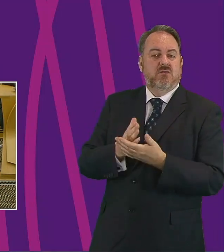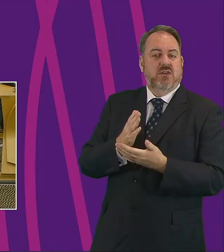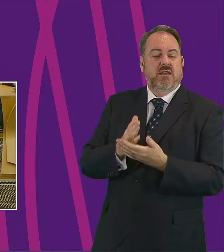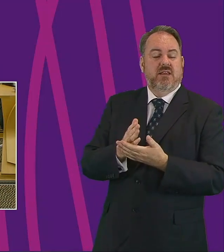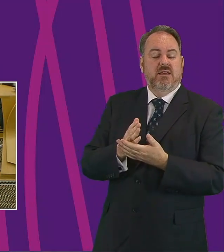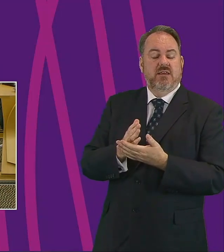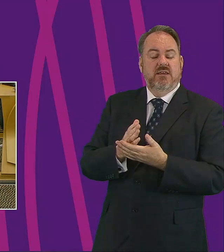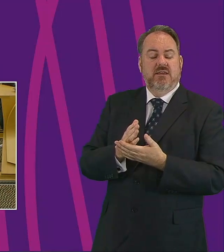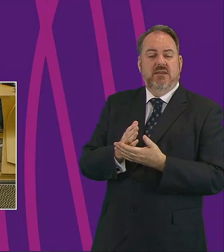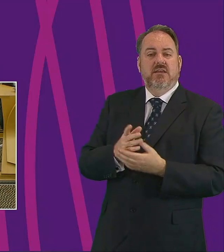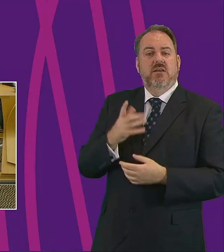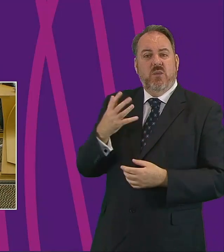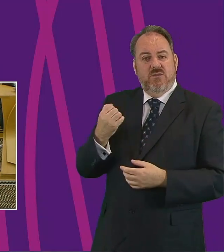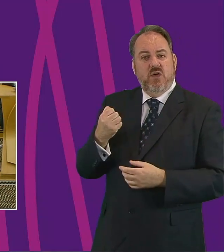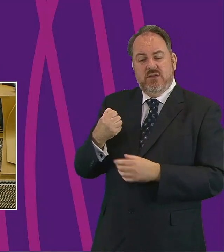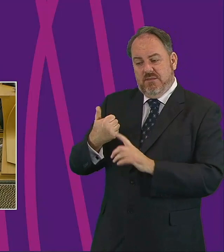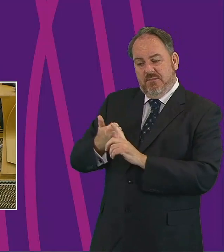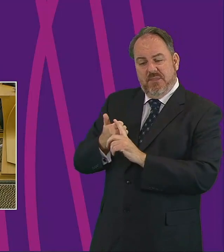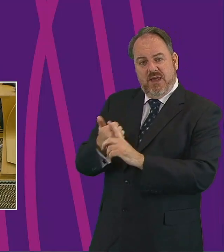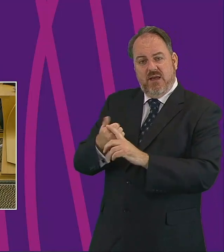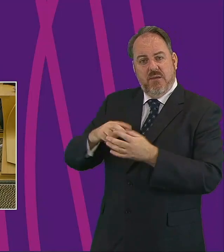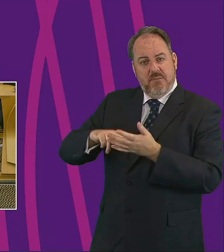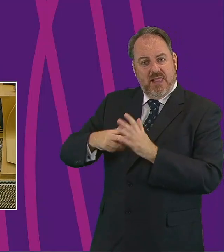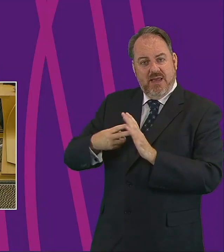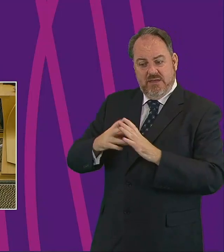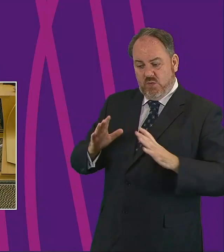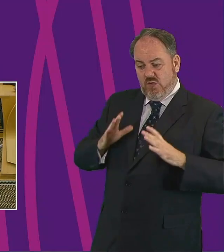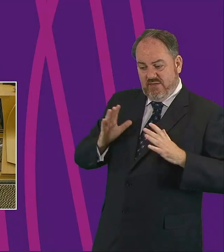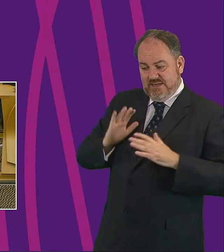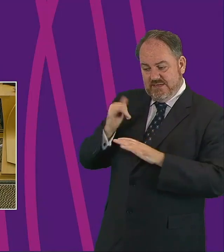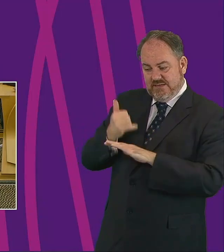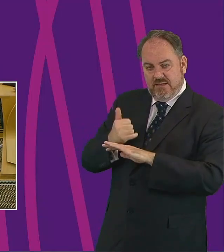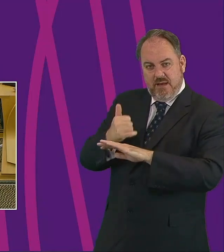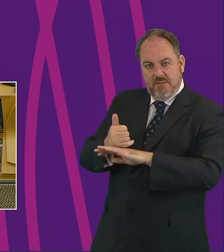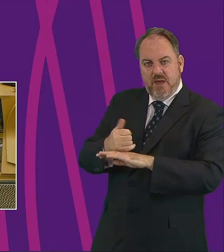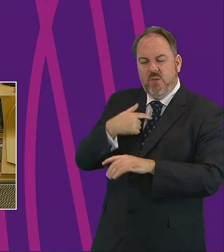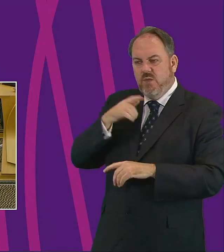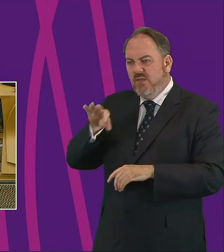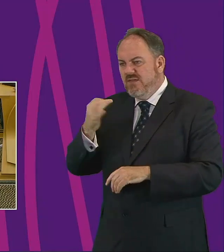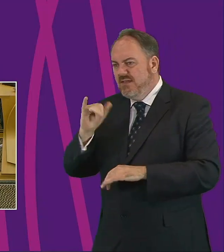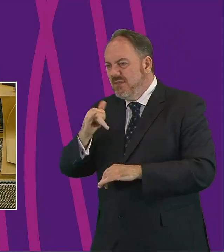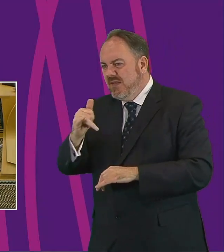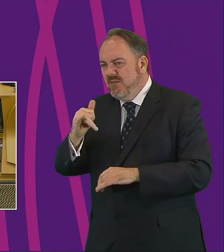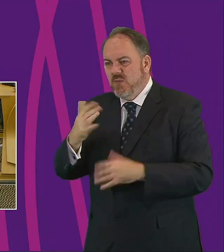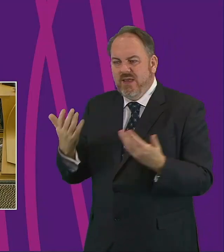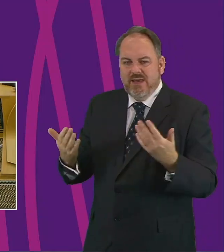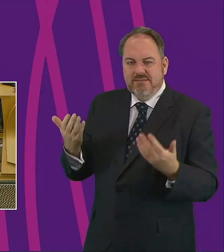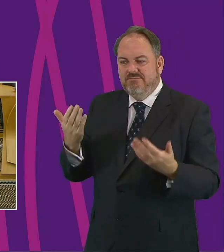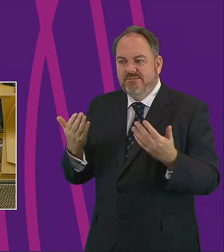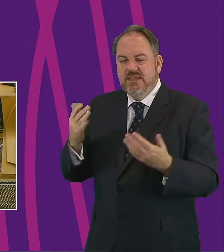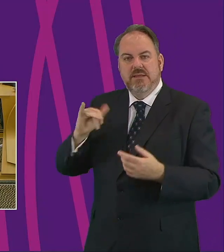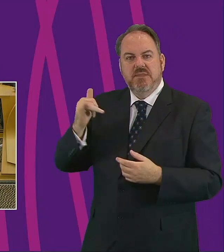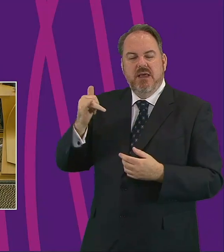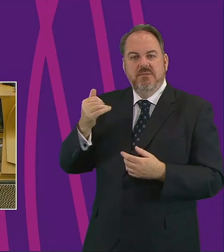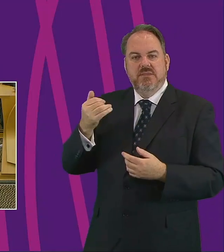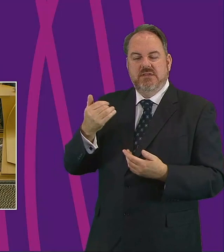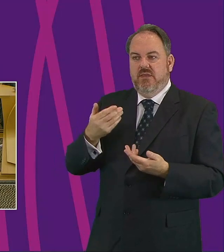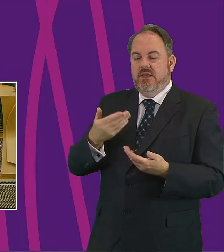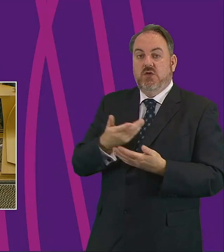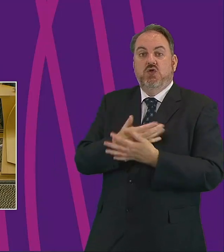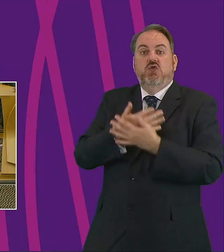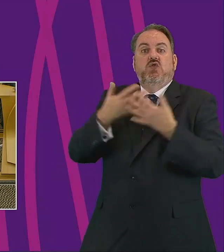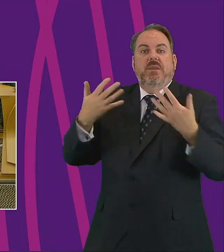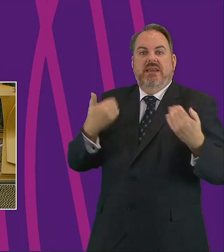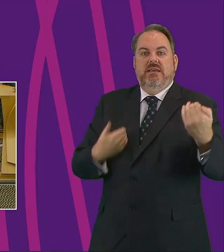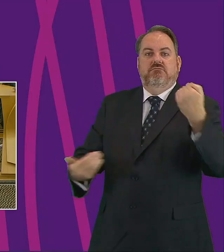have contingencies that are being activated, is there will inevitably be points where demand peaks beyond